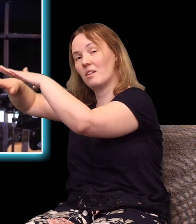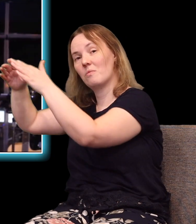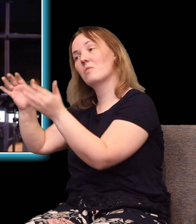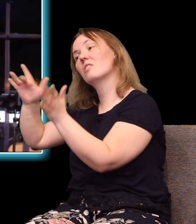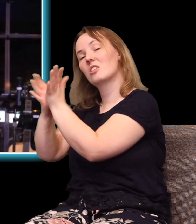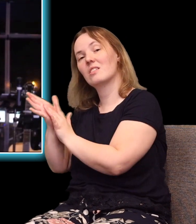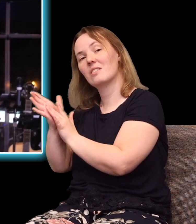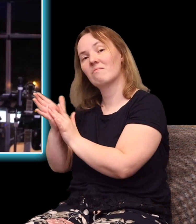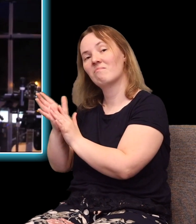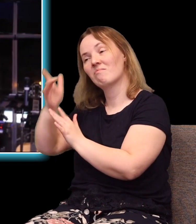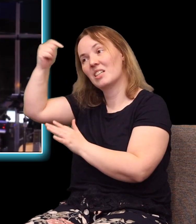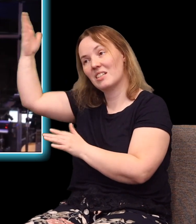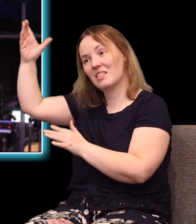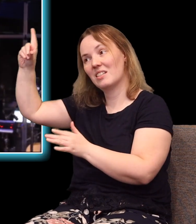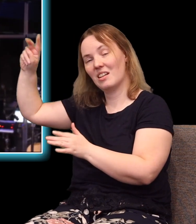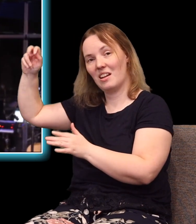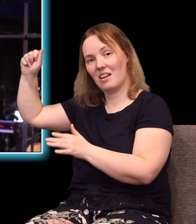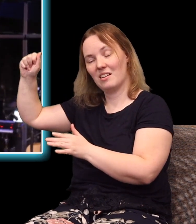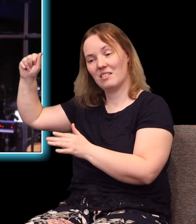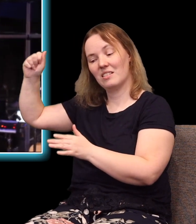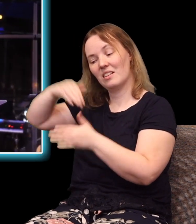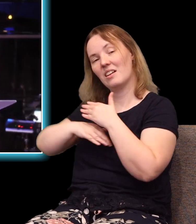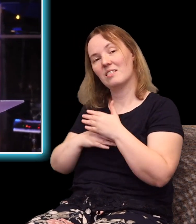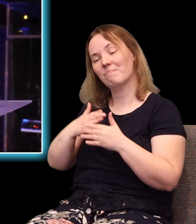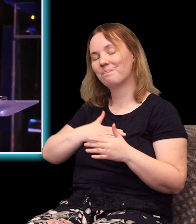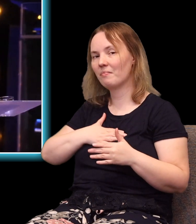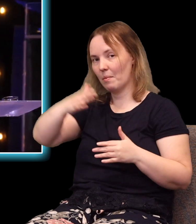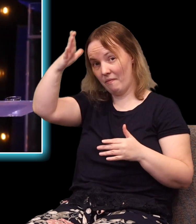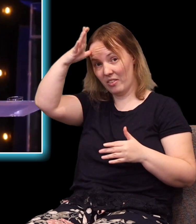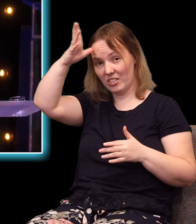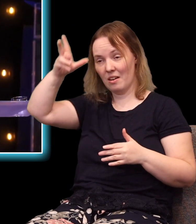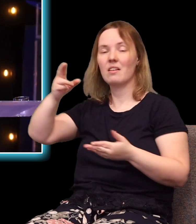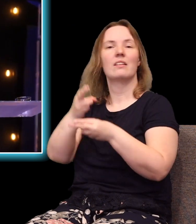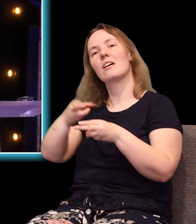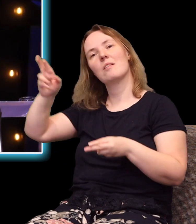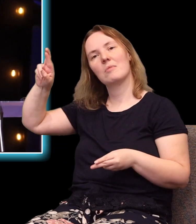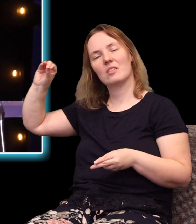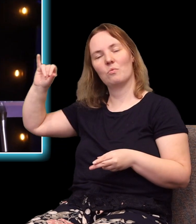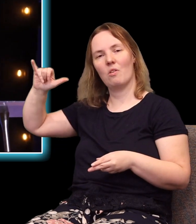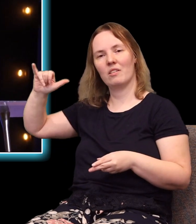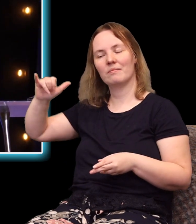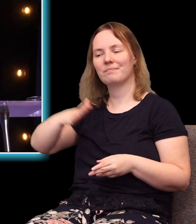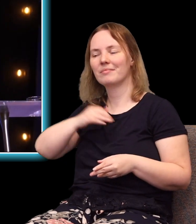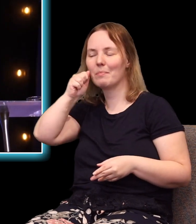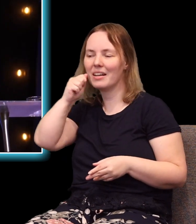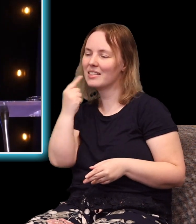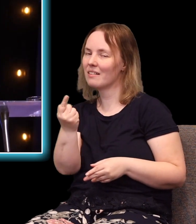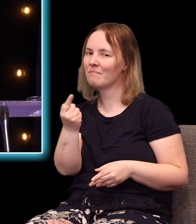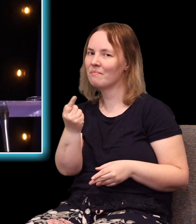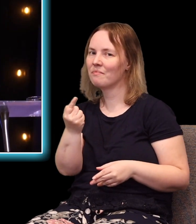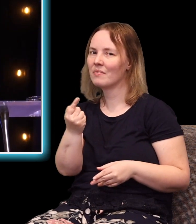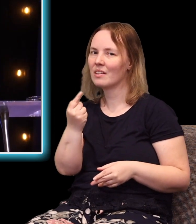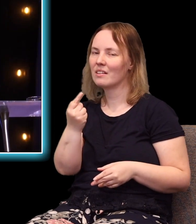Because his DNA is in us. You see, my father's name is Roy. And one of my aunts once said a few years back, she